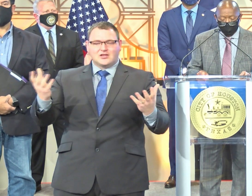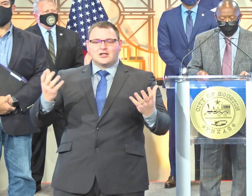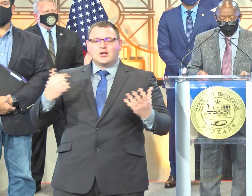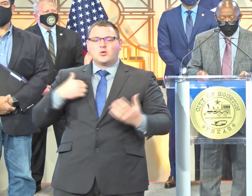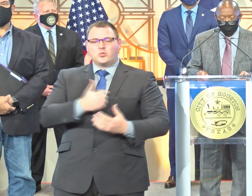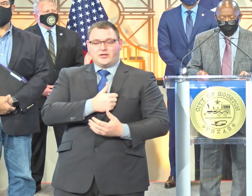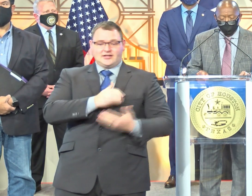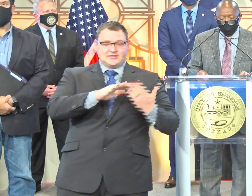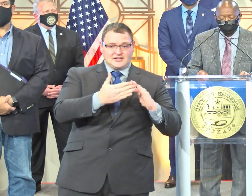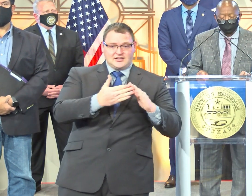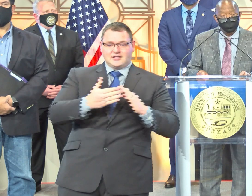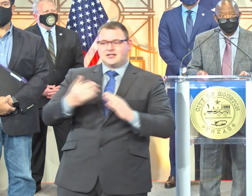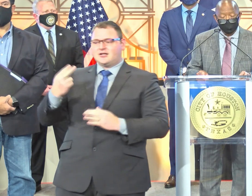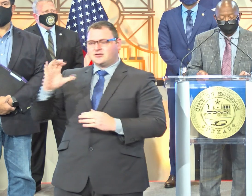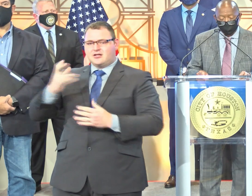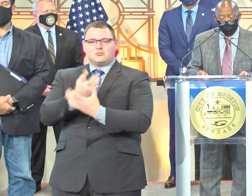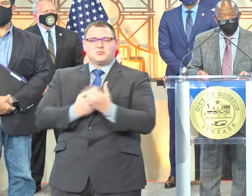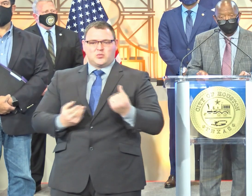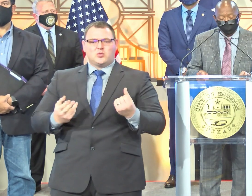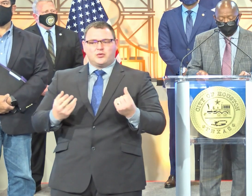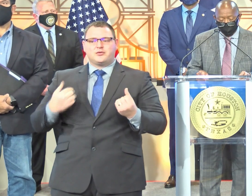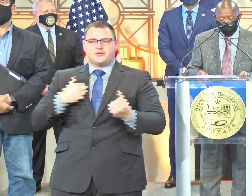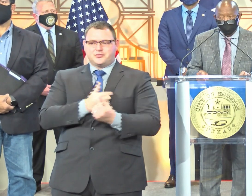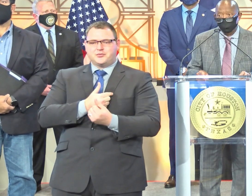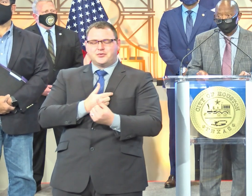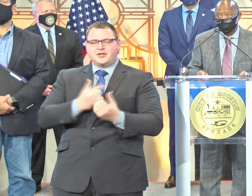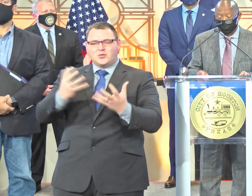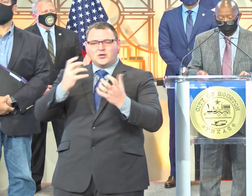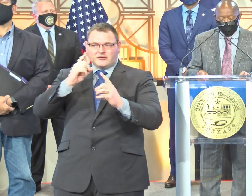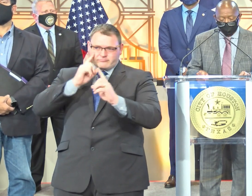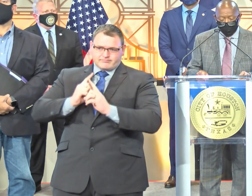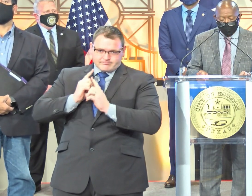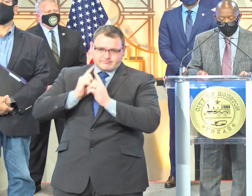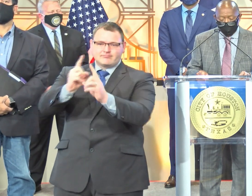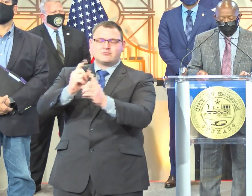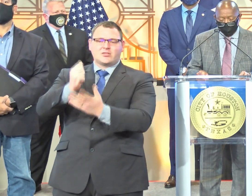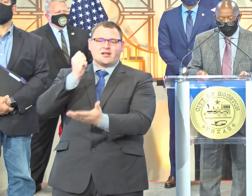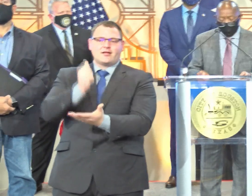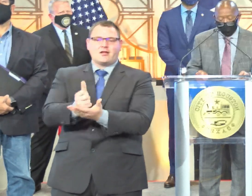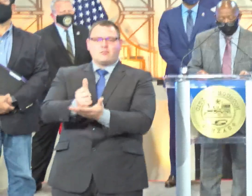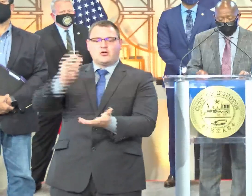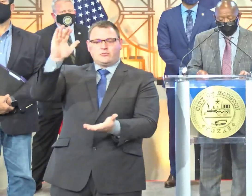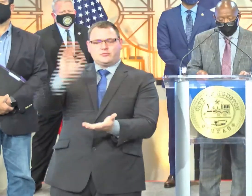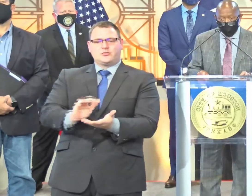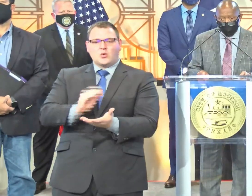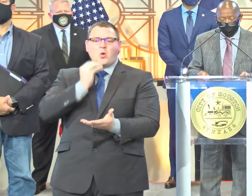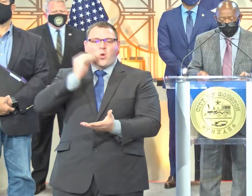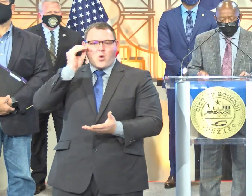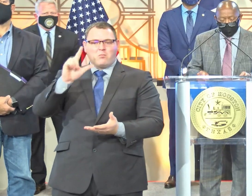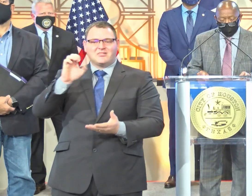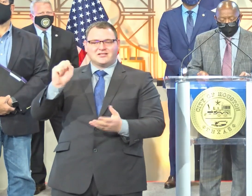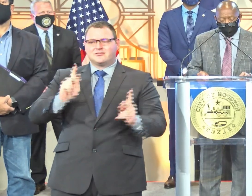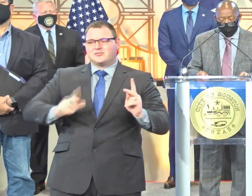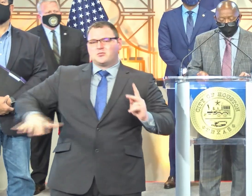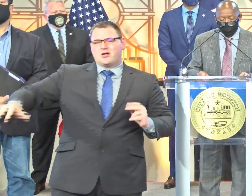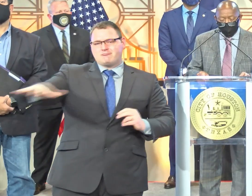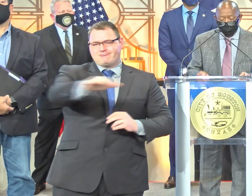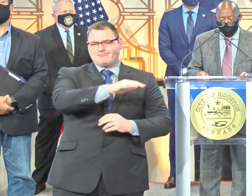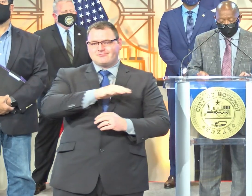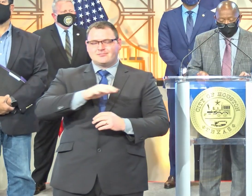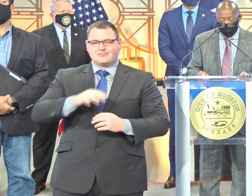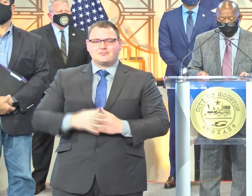collective step towards fulfilling the goal of reducing homelessness in our city and in our county. Together